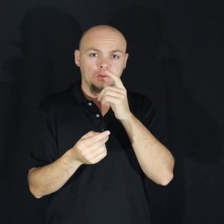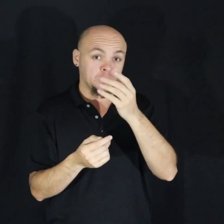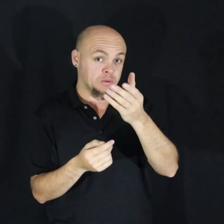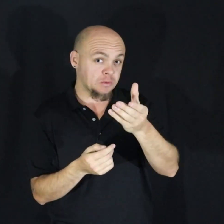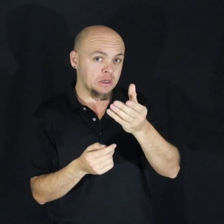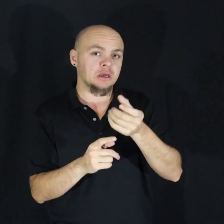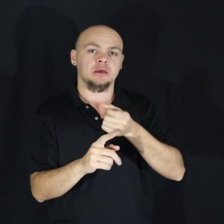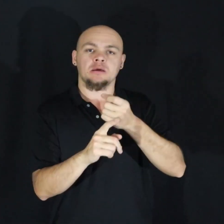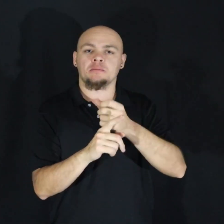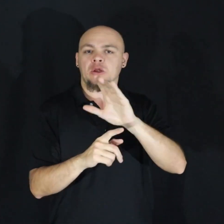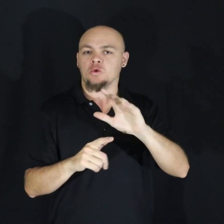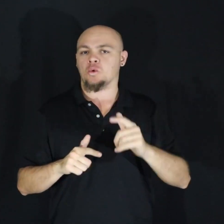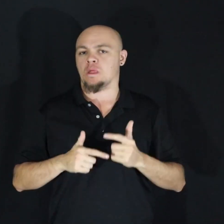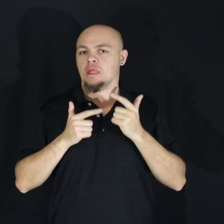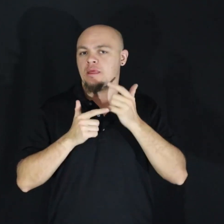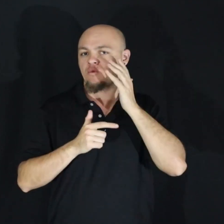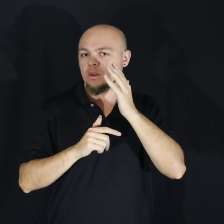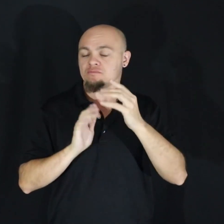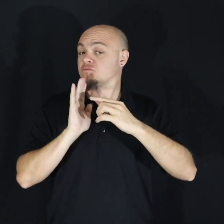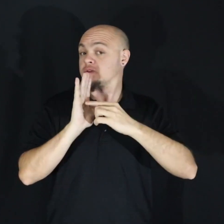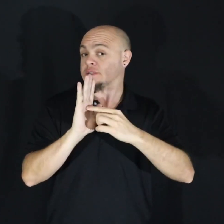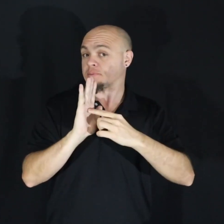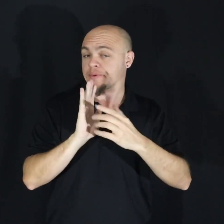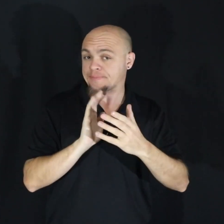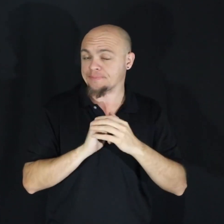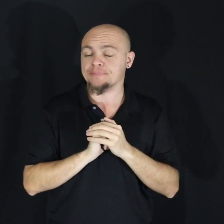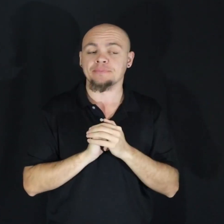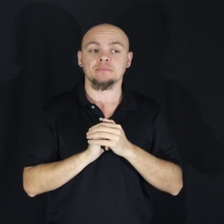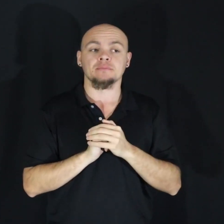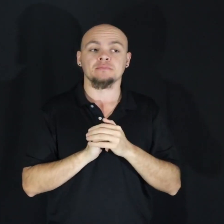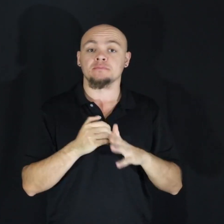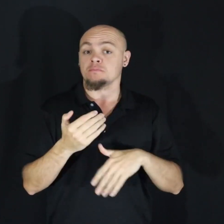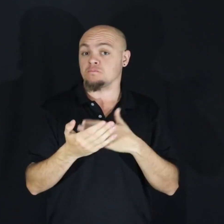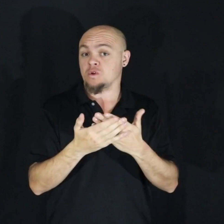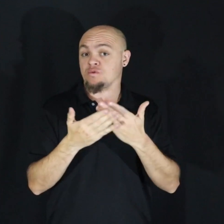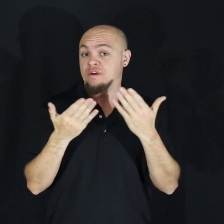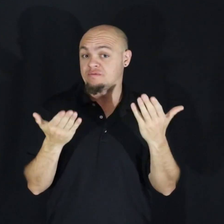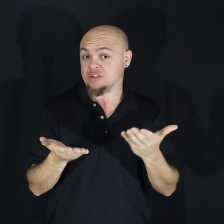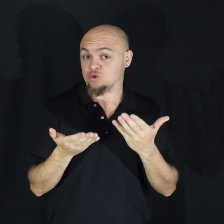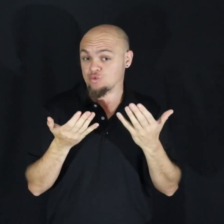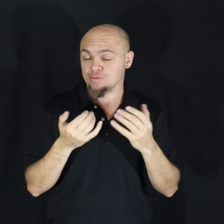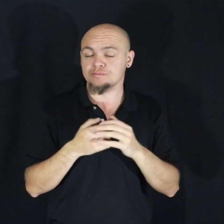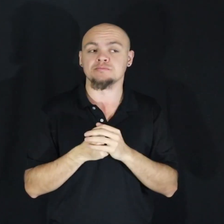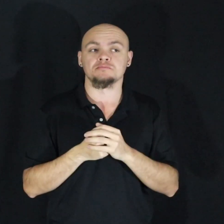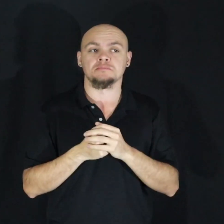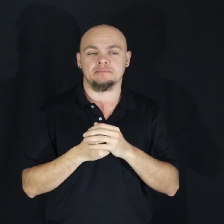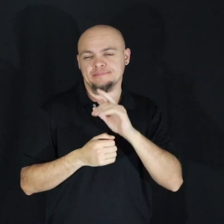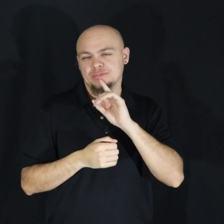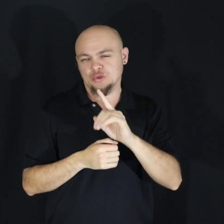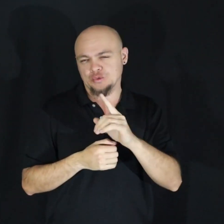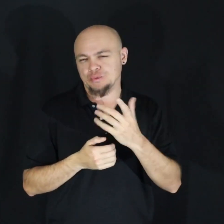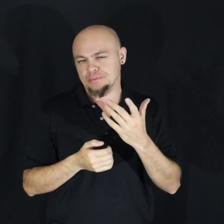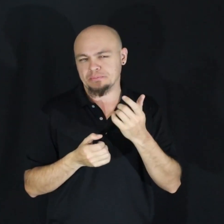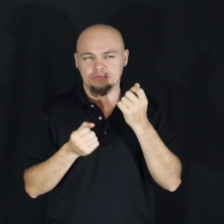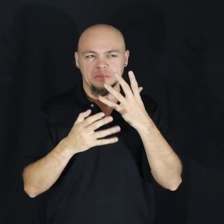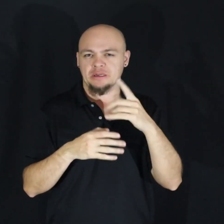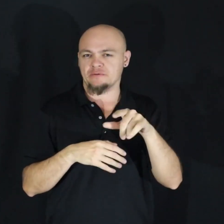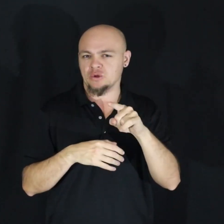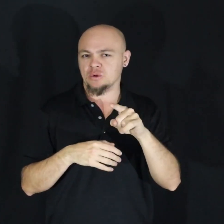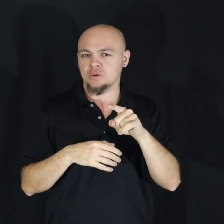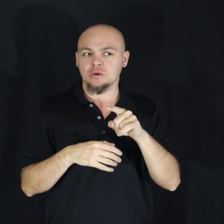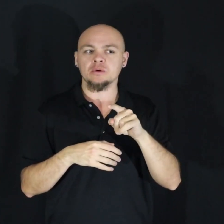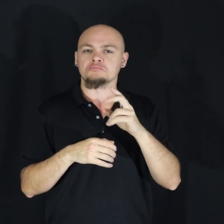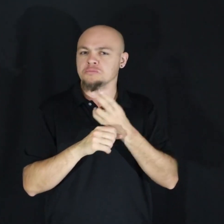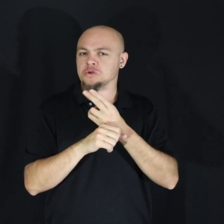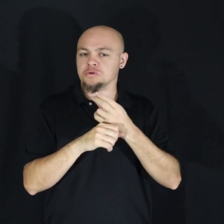it impacts your life. I'll give you an example. When you came here today, I'm sure and hopeful that many of you took a bath or a